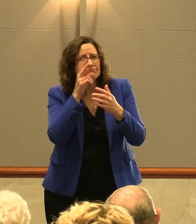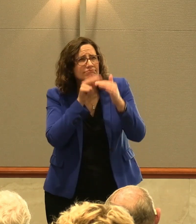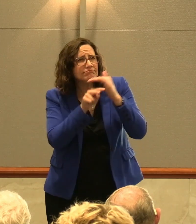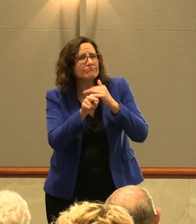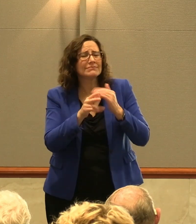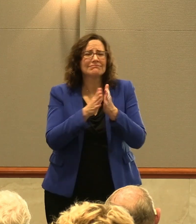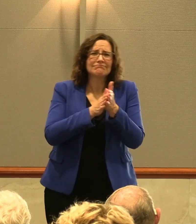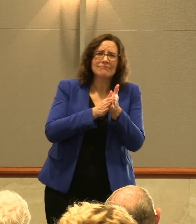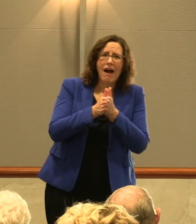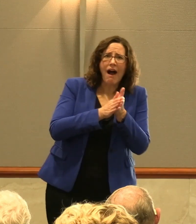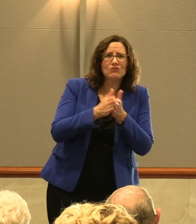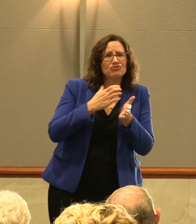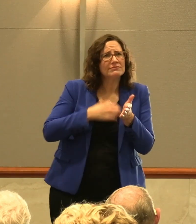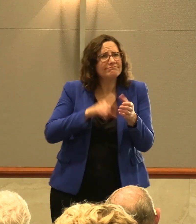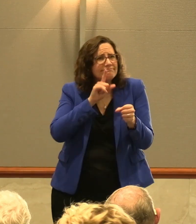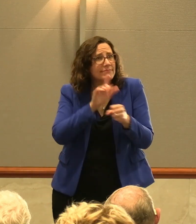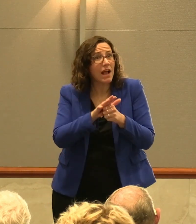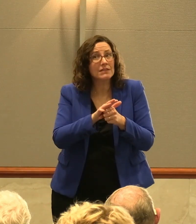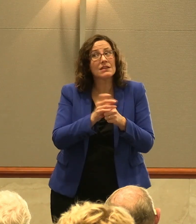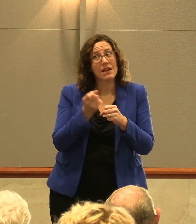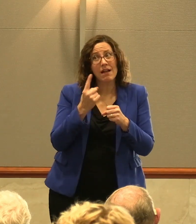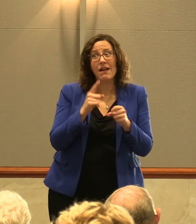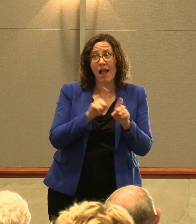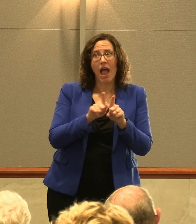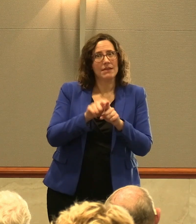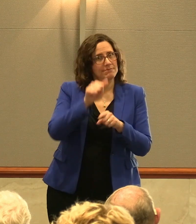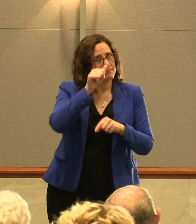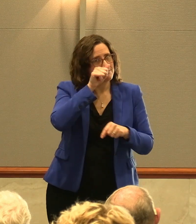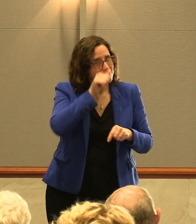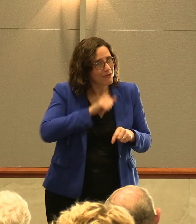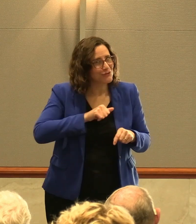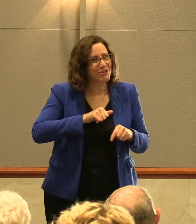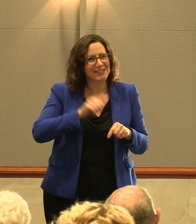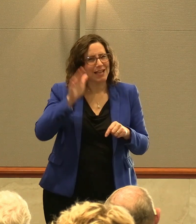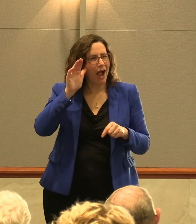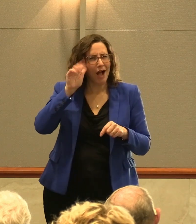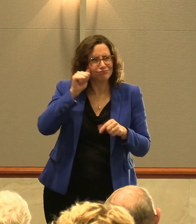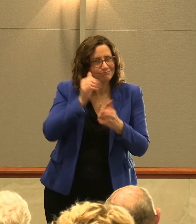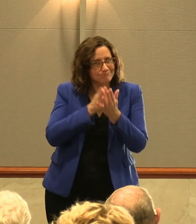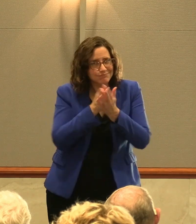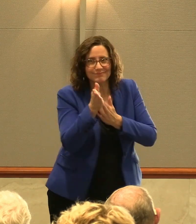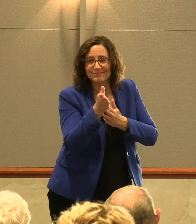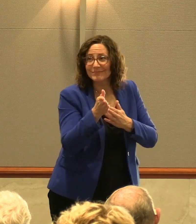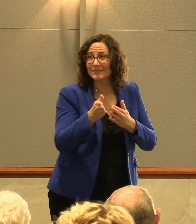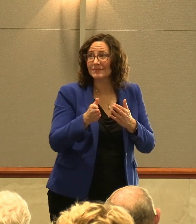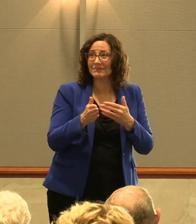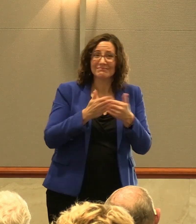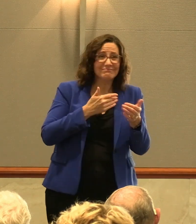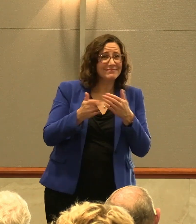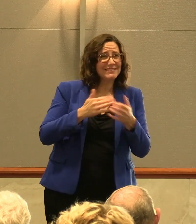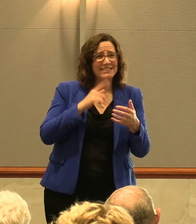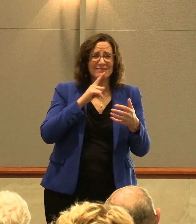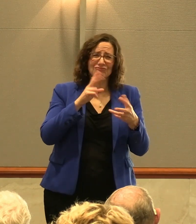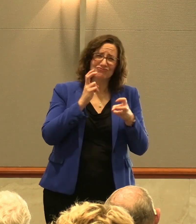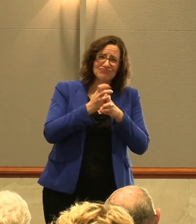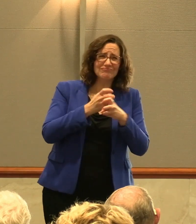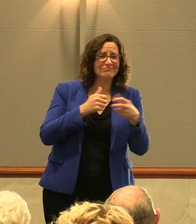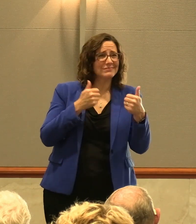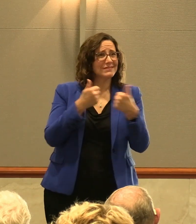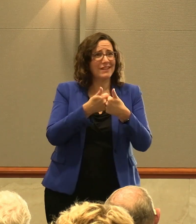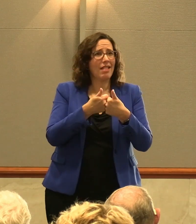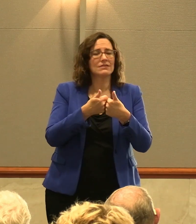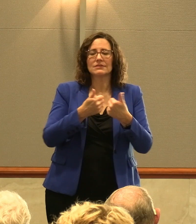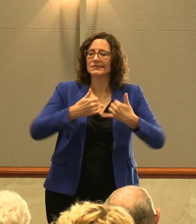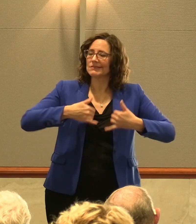passionate dedication, and no small amount of patience and perseverance to even the most difficult challenges that